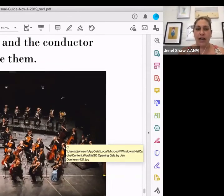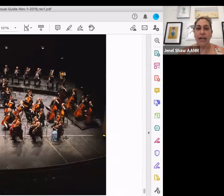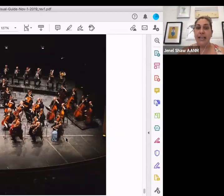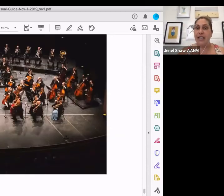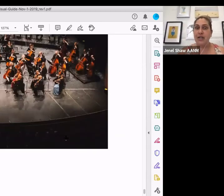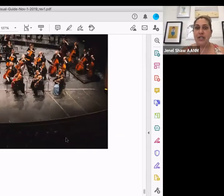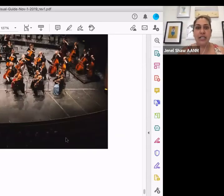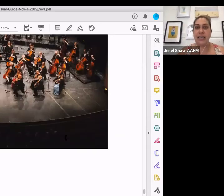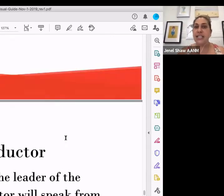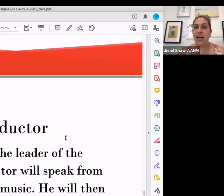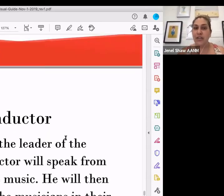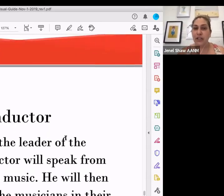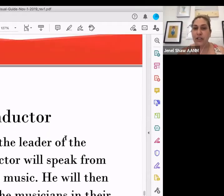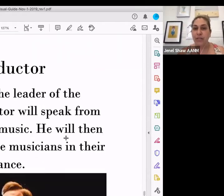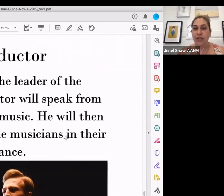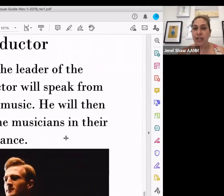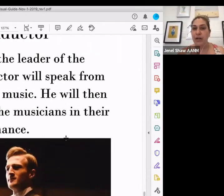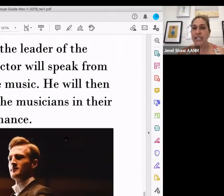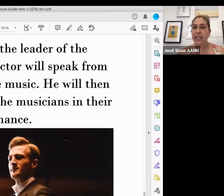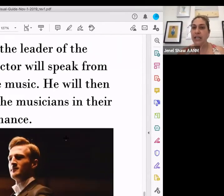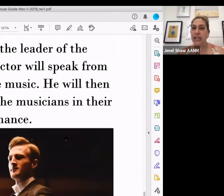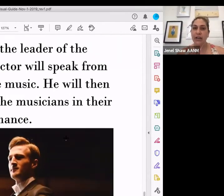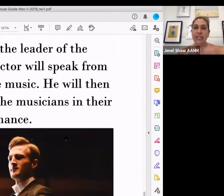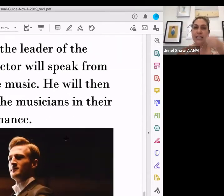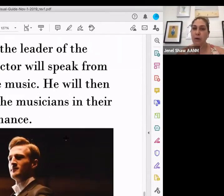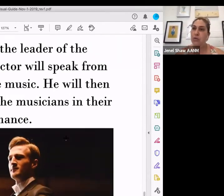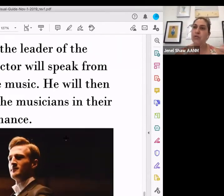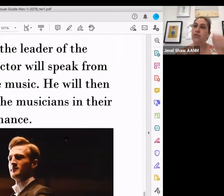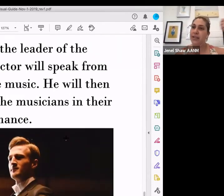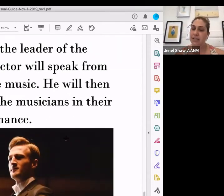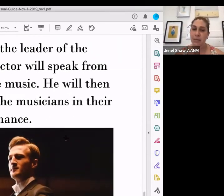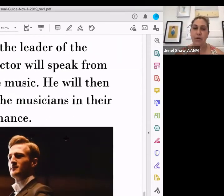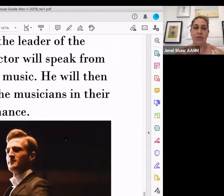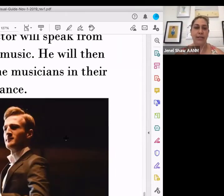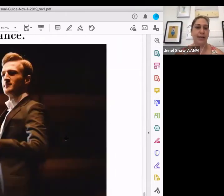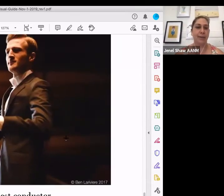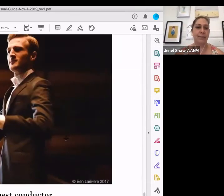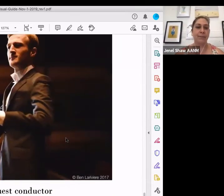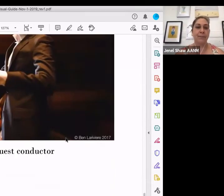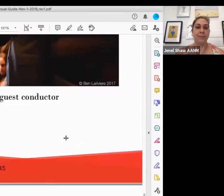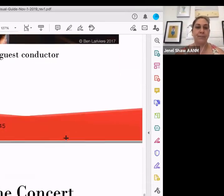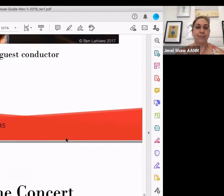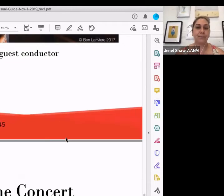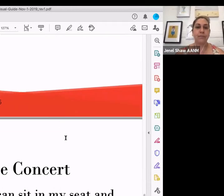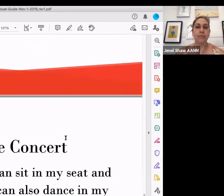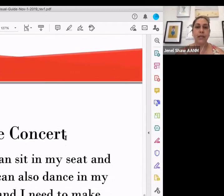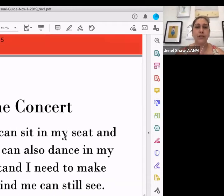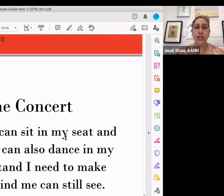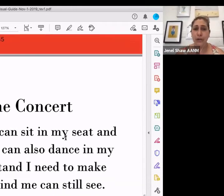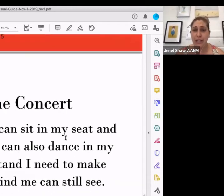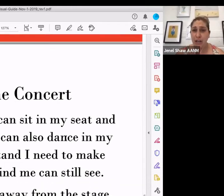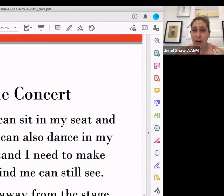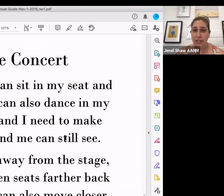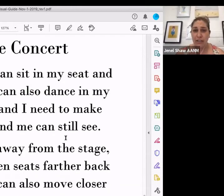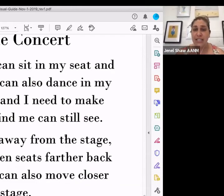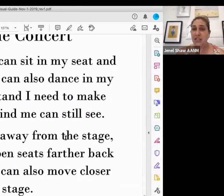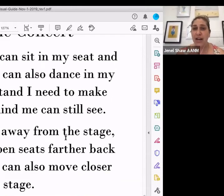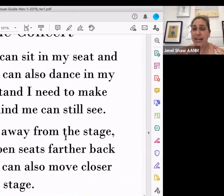like. Here's the conductor. He's the leader. He's the one who directs the music.